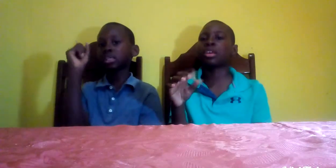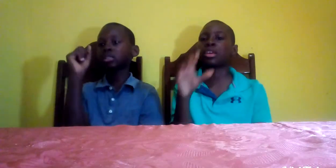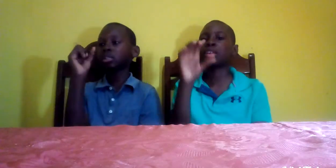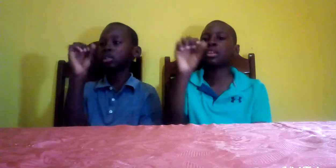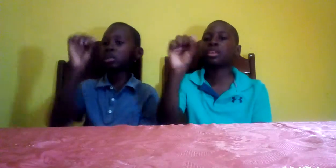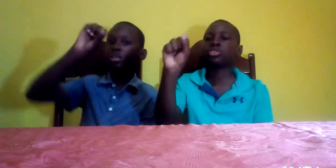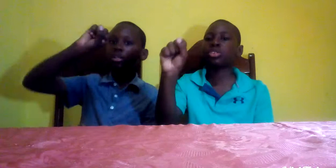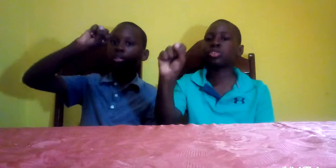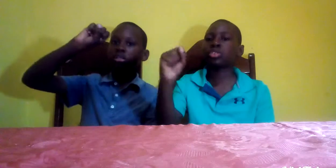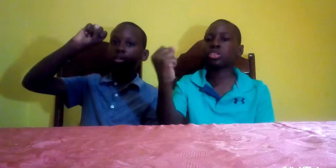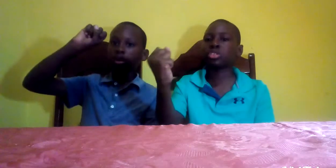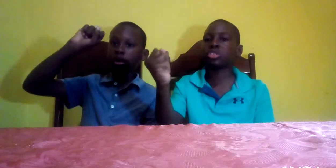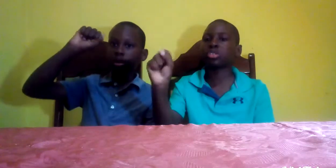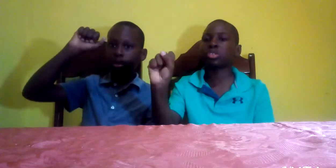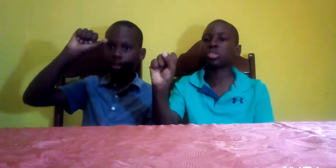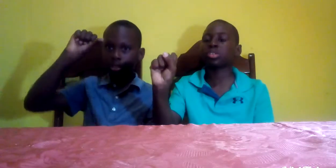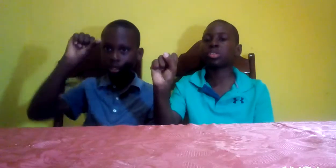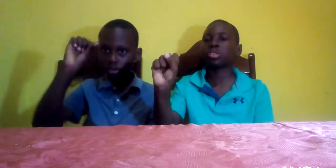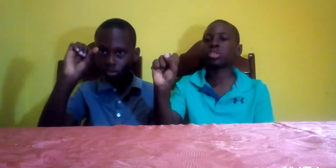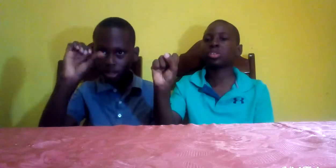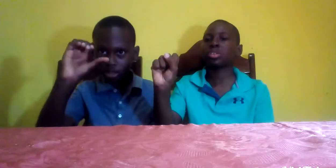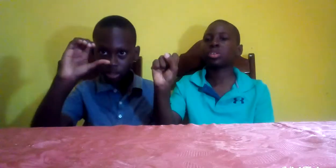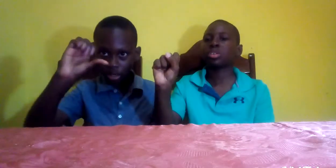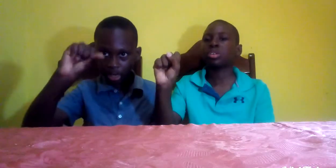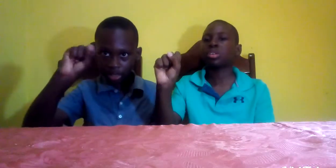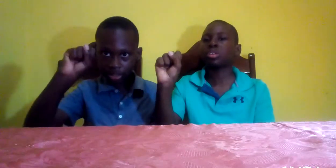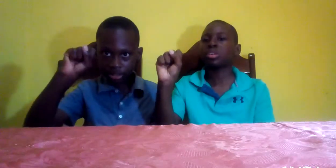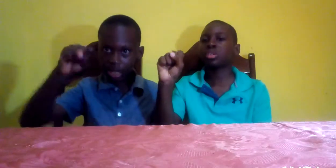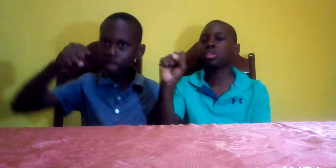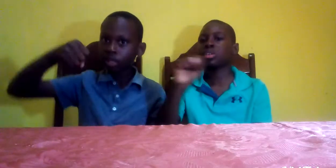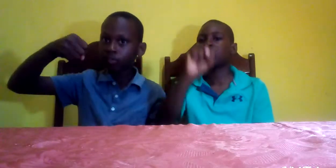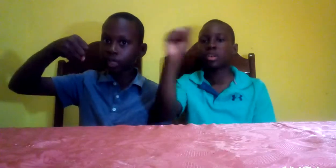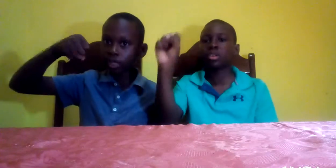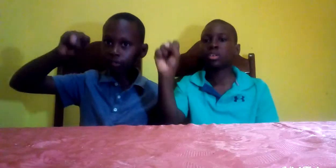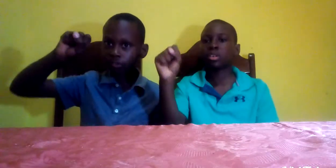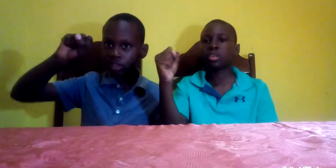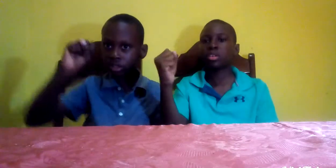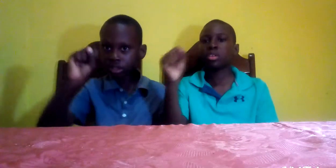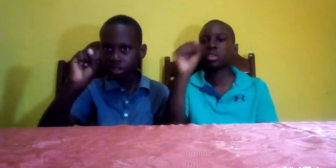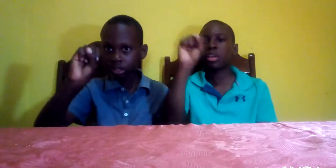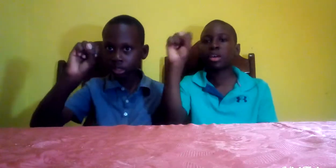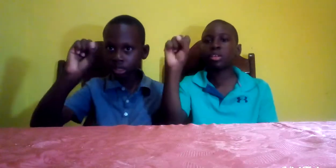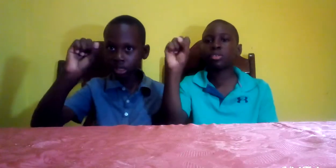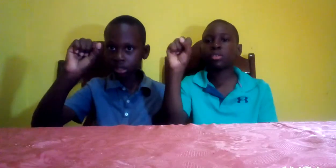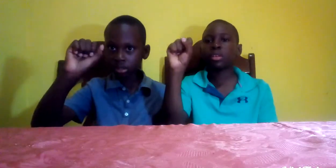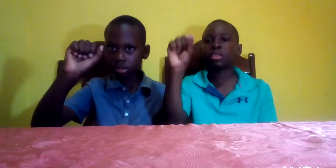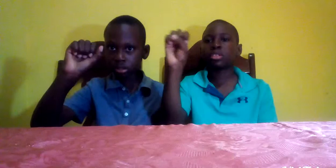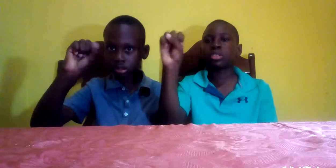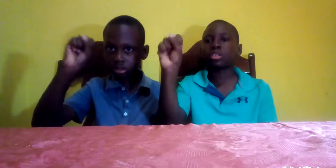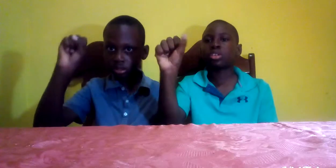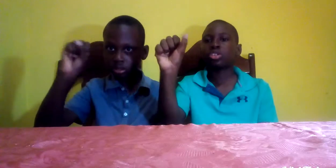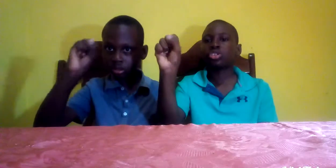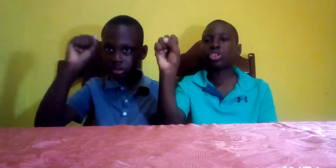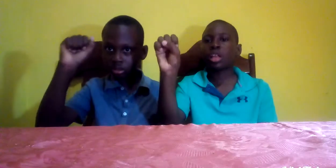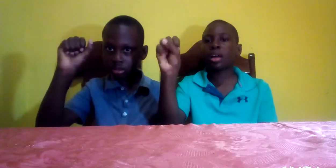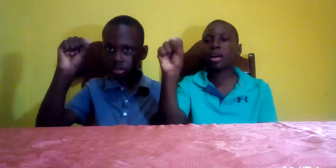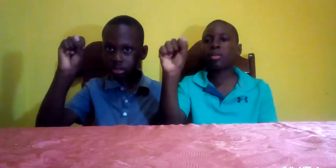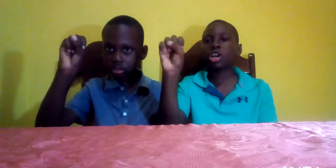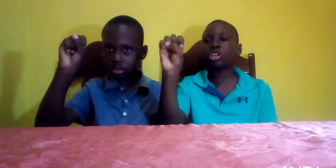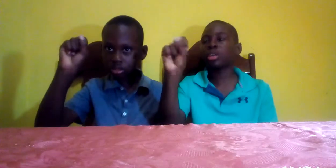is working like this fall in a face and you do it see that I'm actually